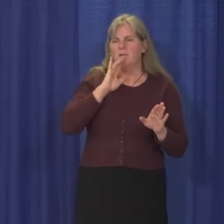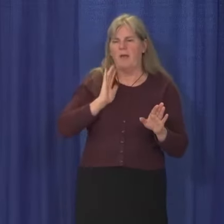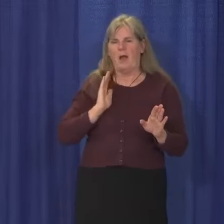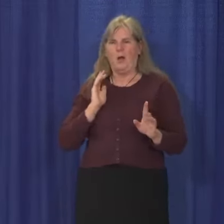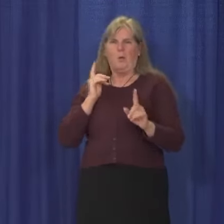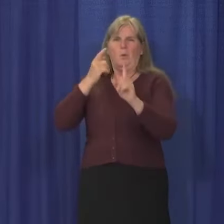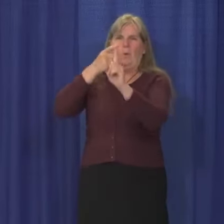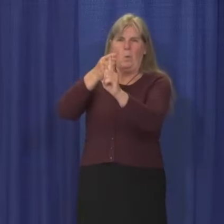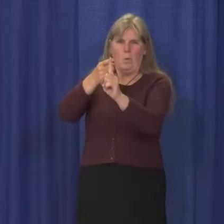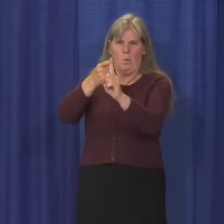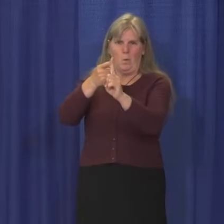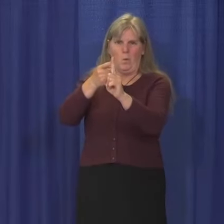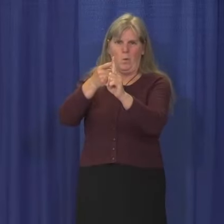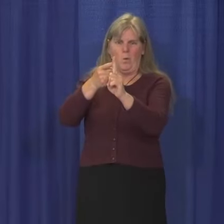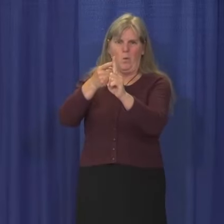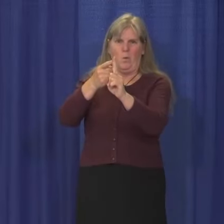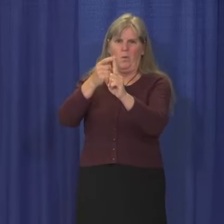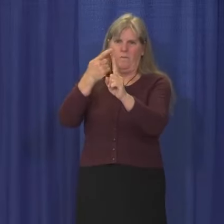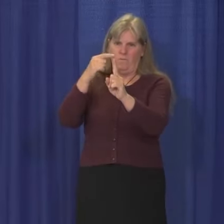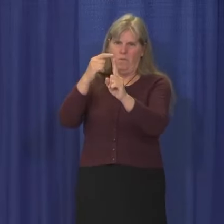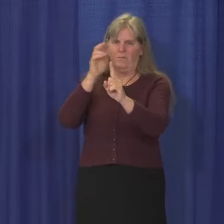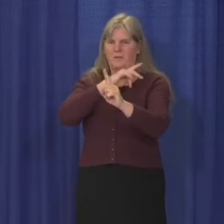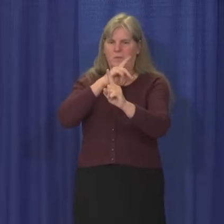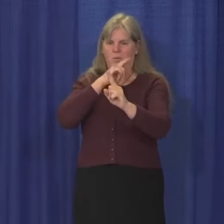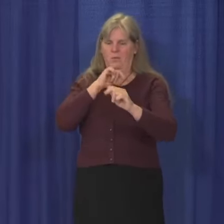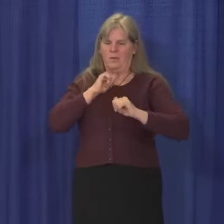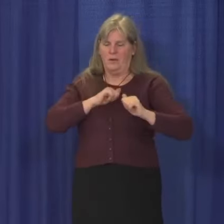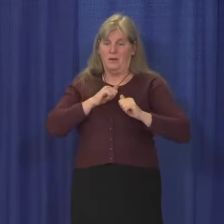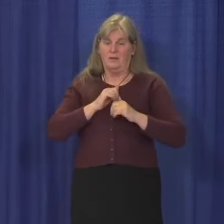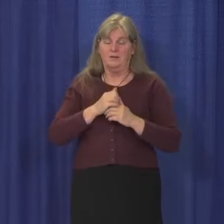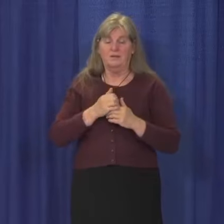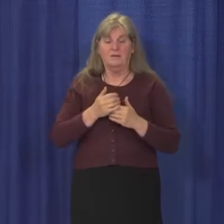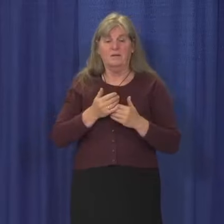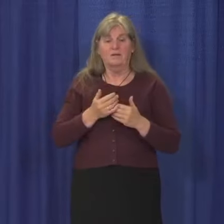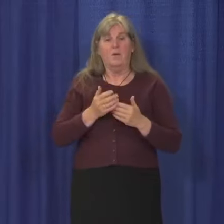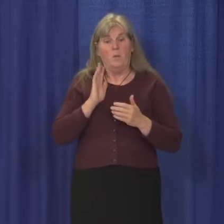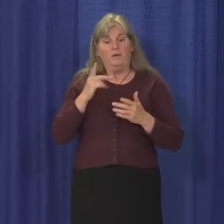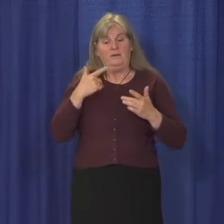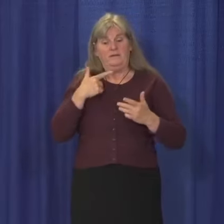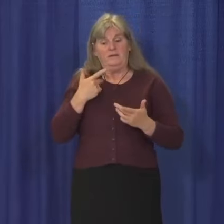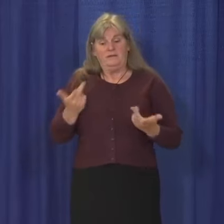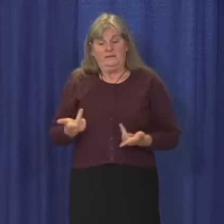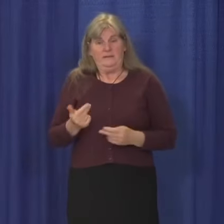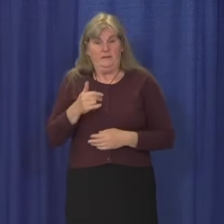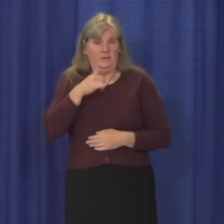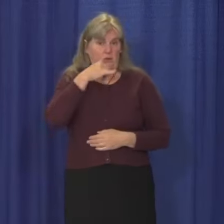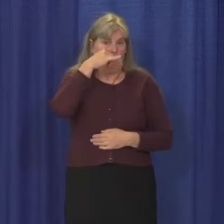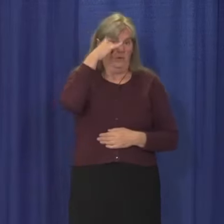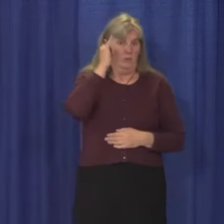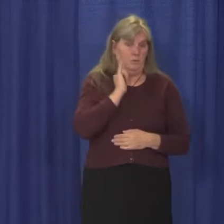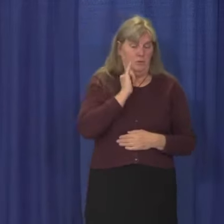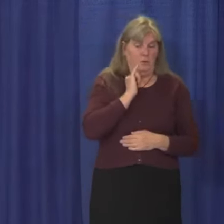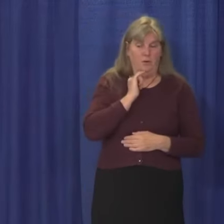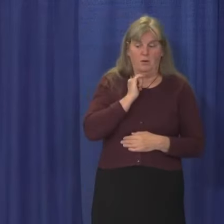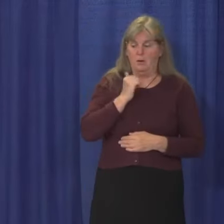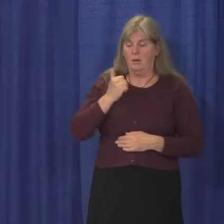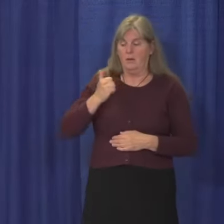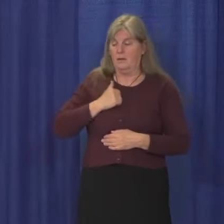all those that are hesitant. What you're going to see not only in Yukon but across Canada and internationally is a shift